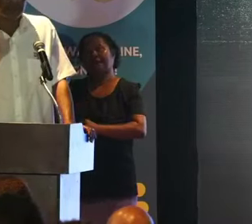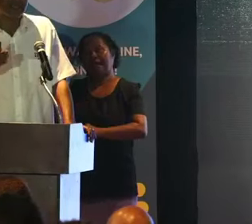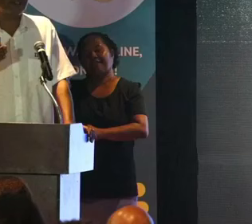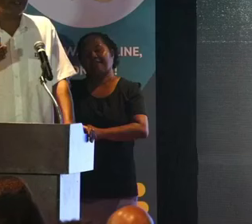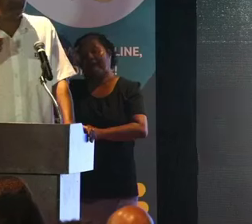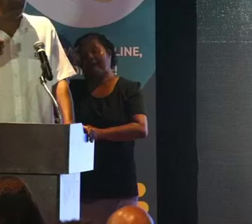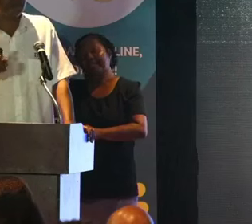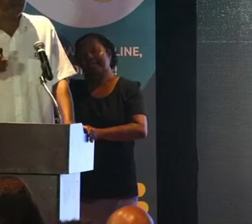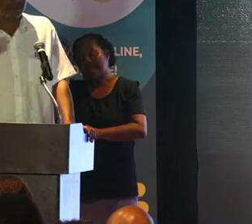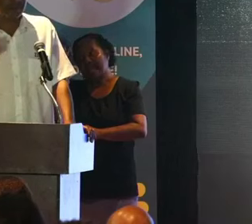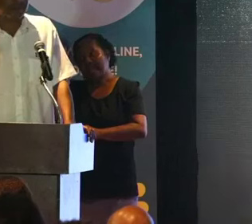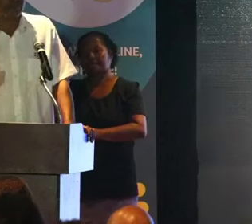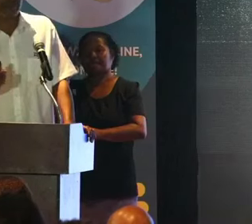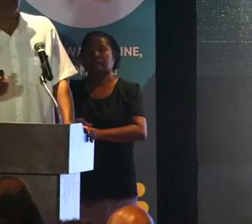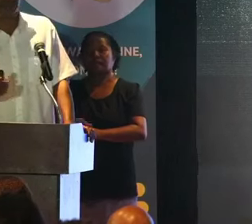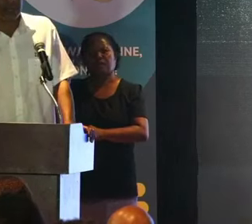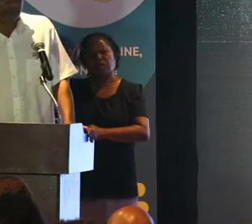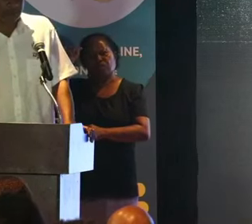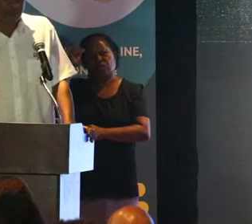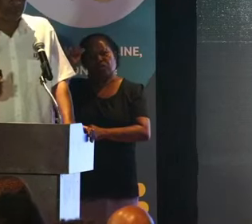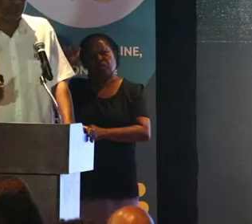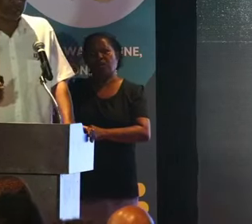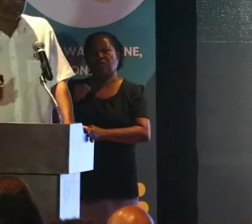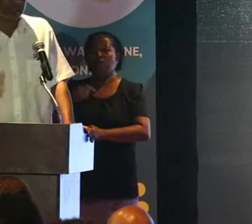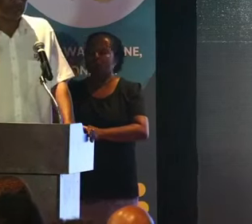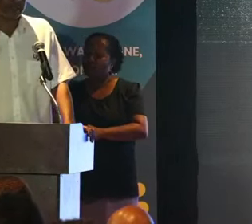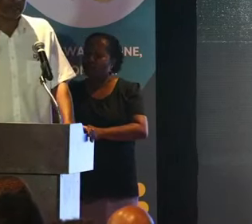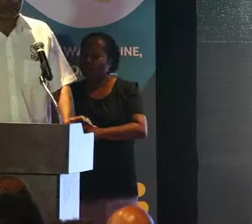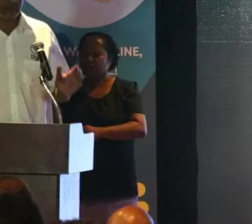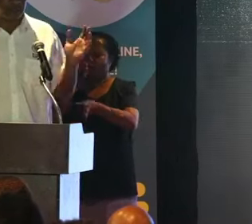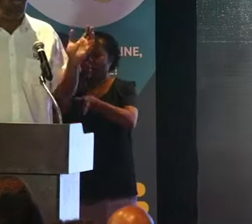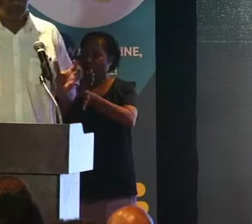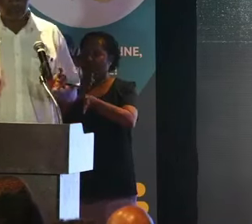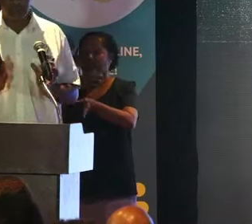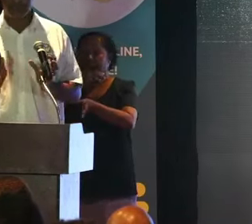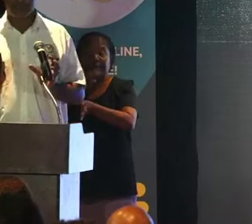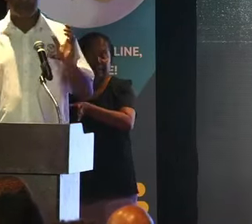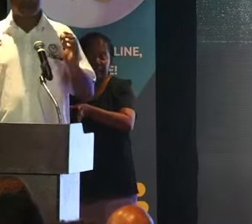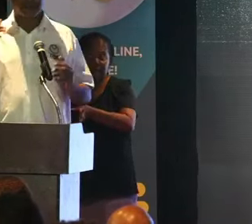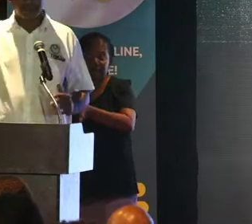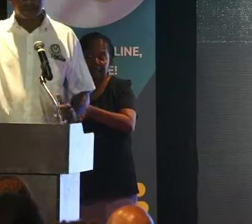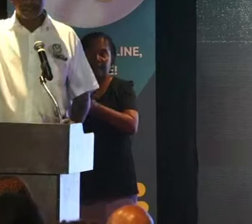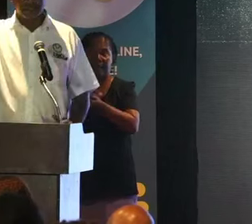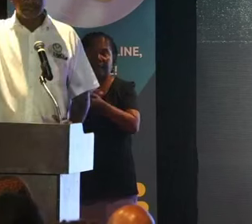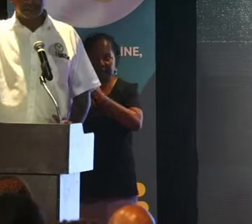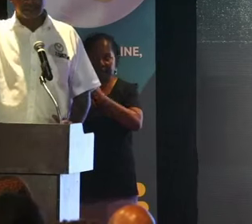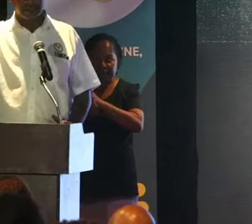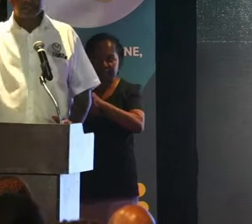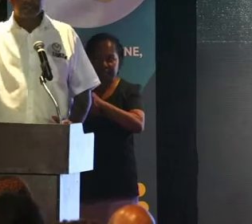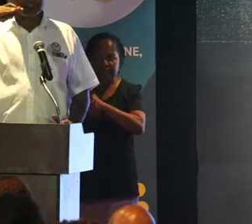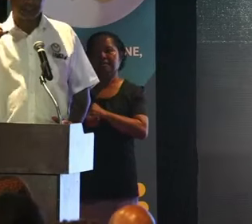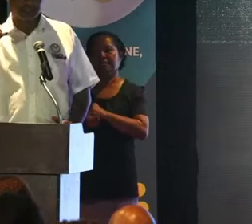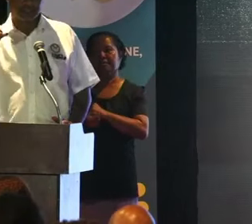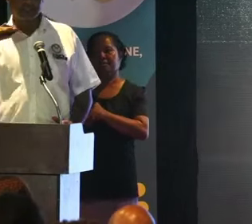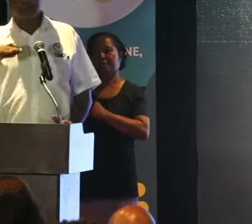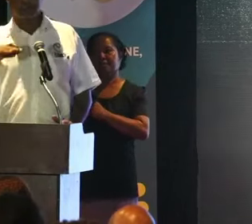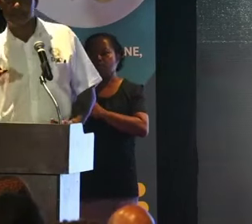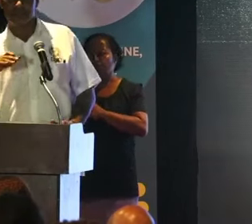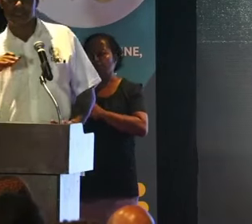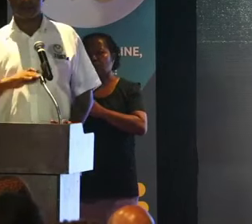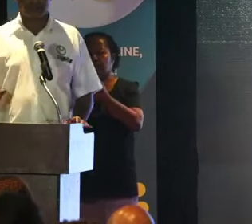must actually know who the directors will be. And, you know, in a company, you know shareholders,